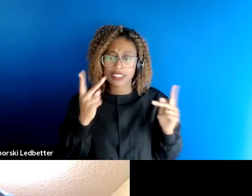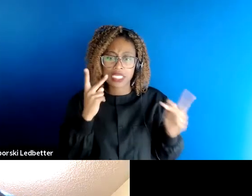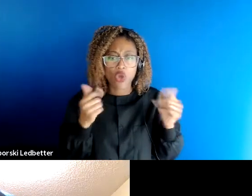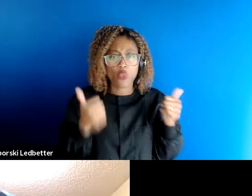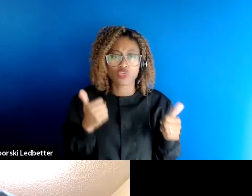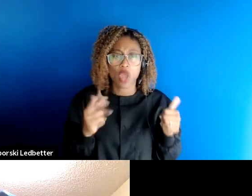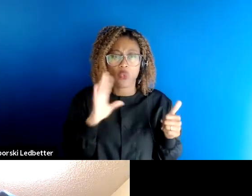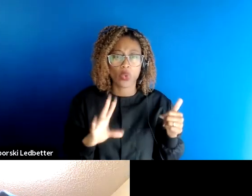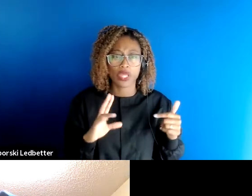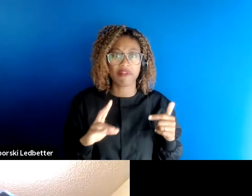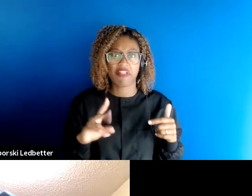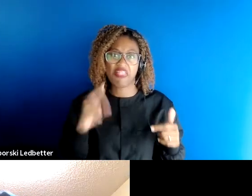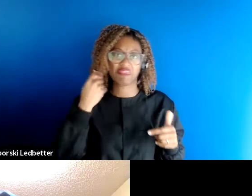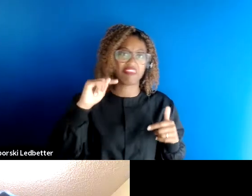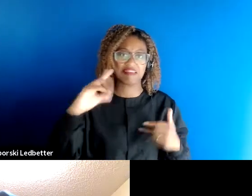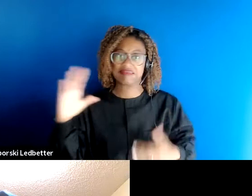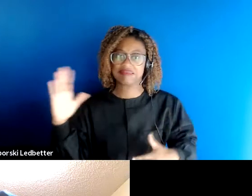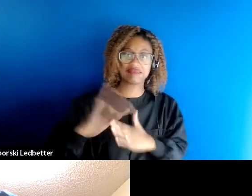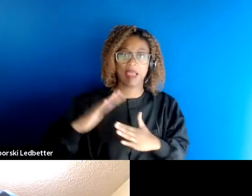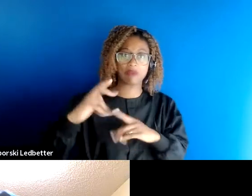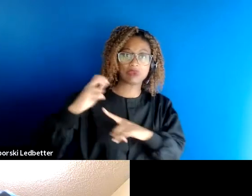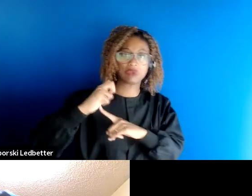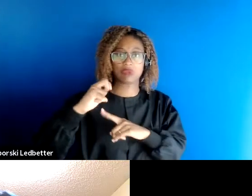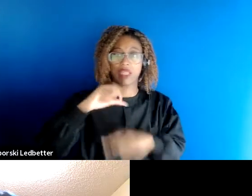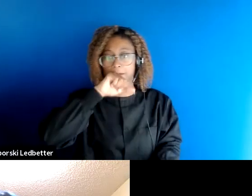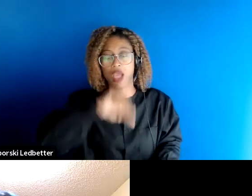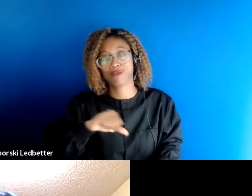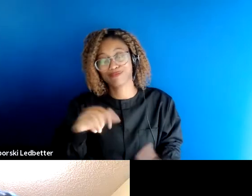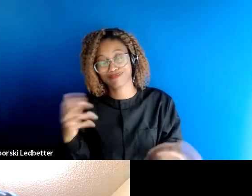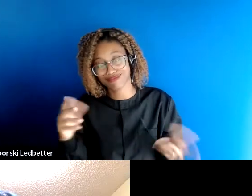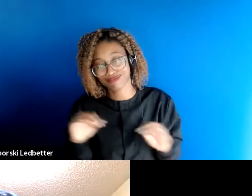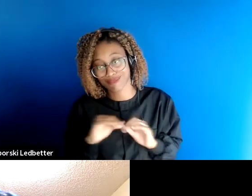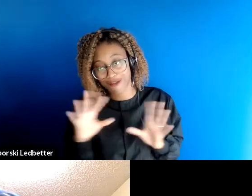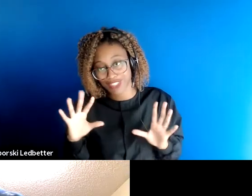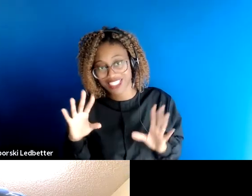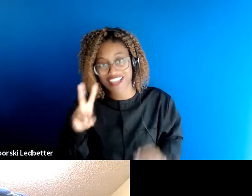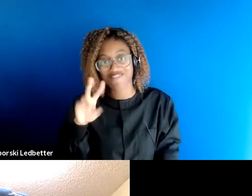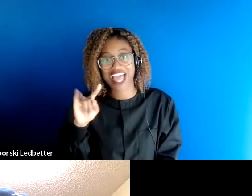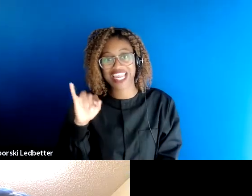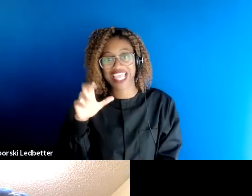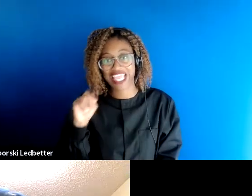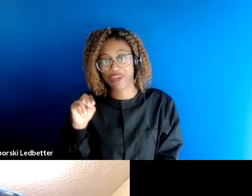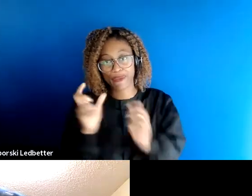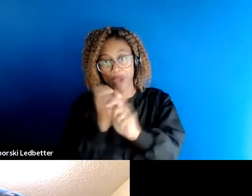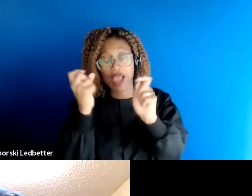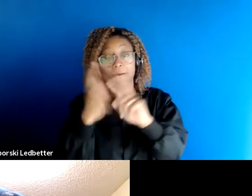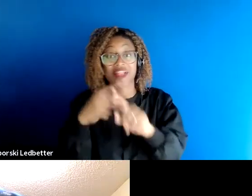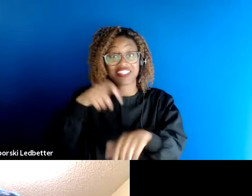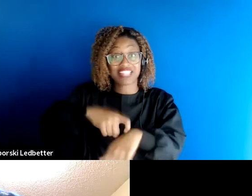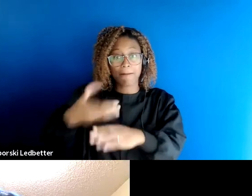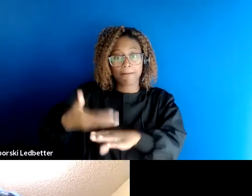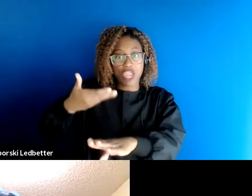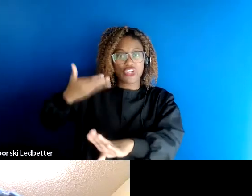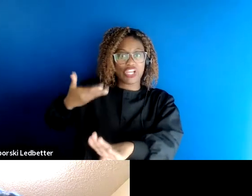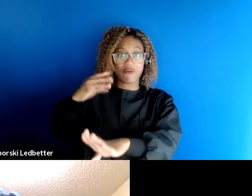pope, the pope, which obviously the Vatican won out. But in this time period, it was before that. And